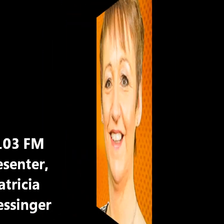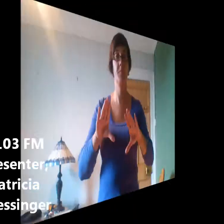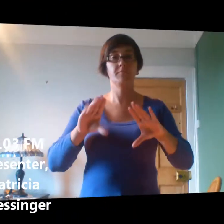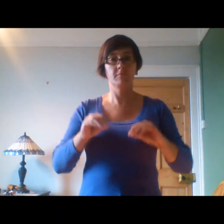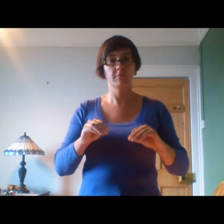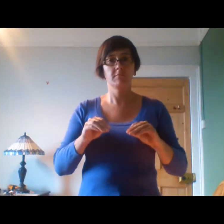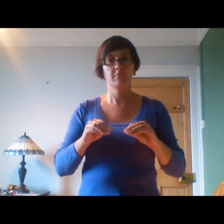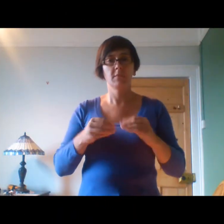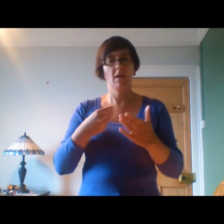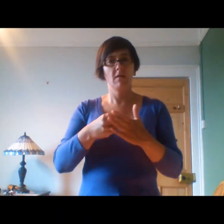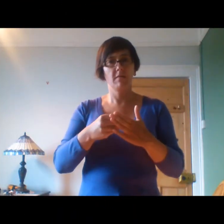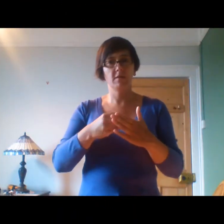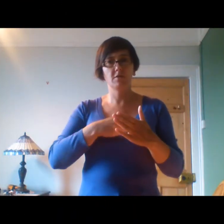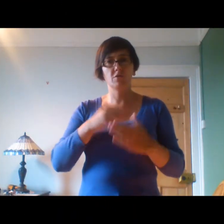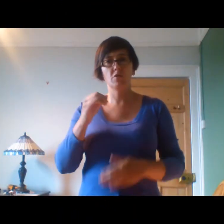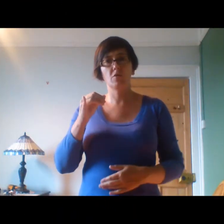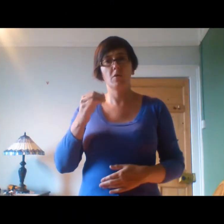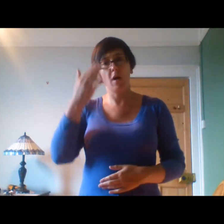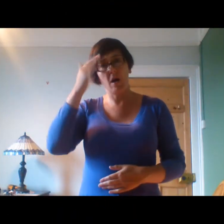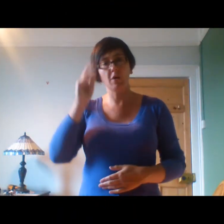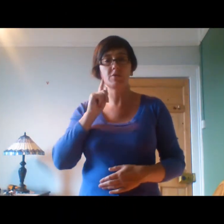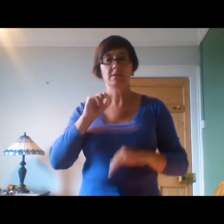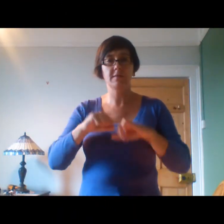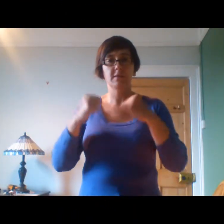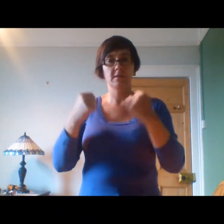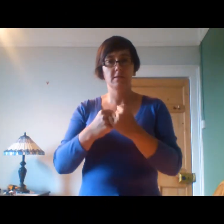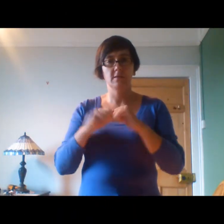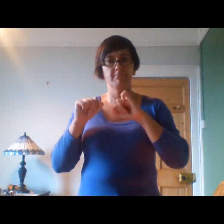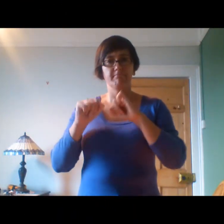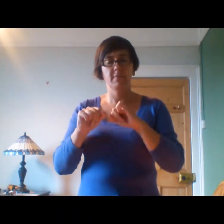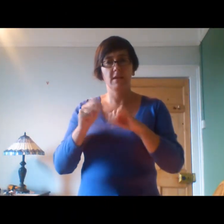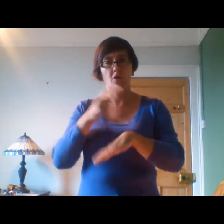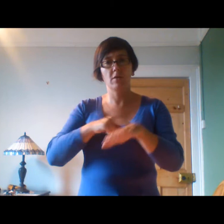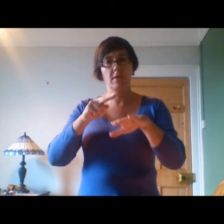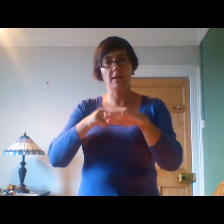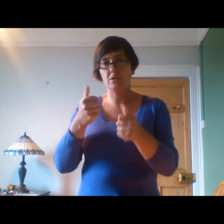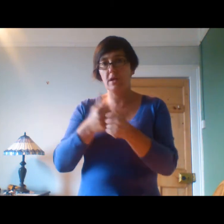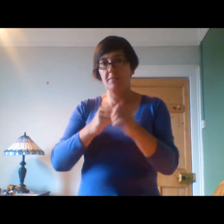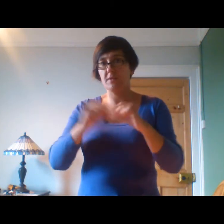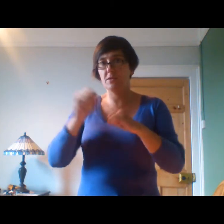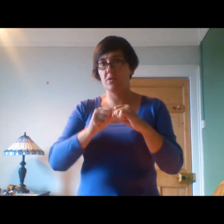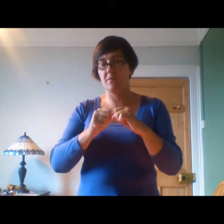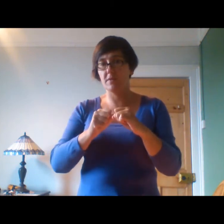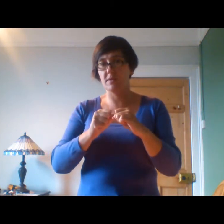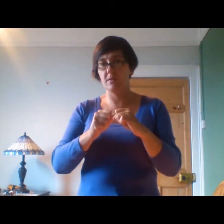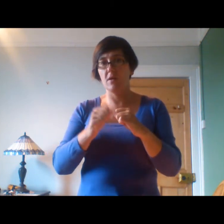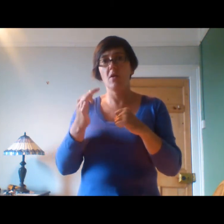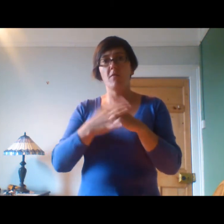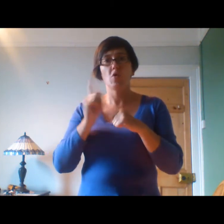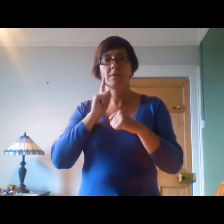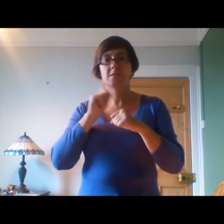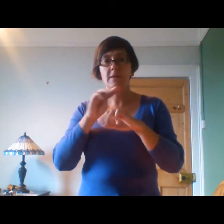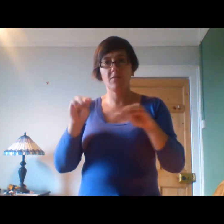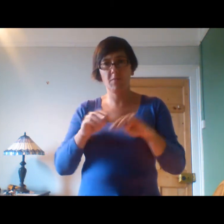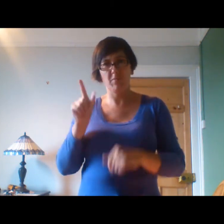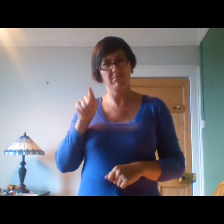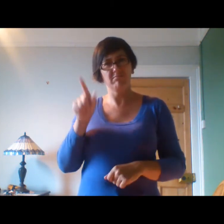discontinue funding to the Irish Deaf Society's National Advocacy Service for Deaf People called Deaforward to see